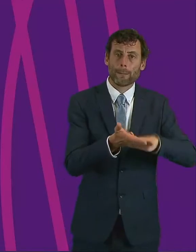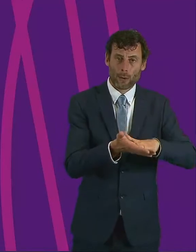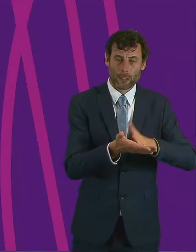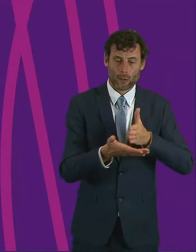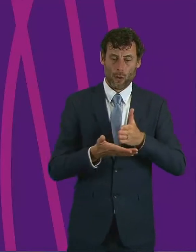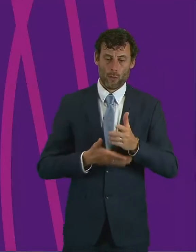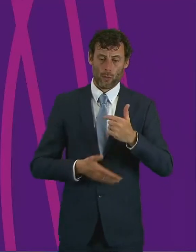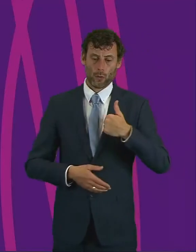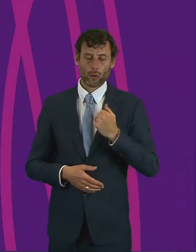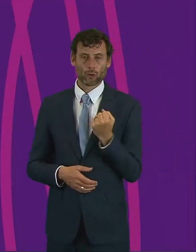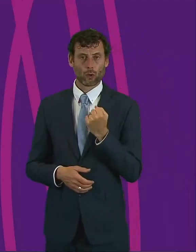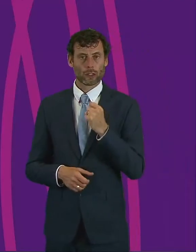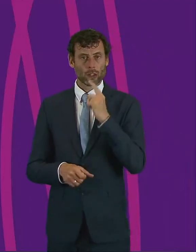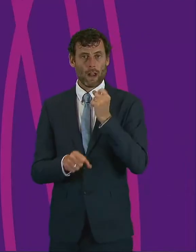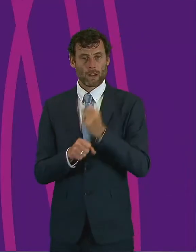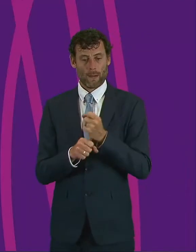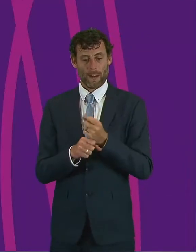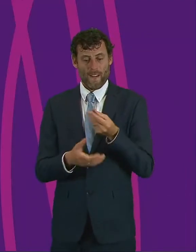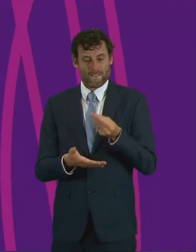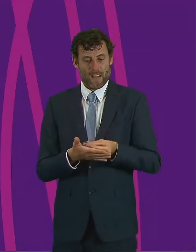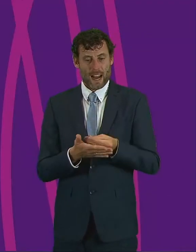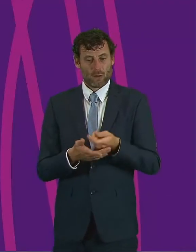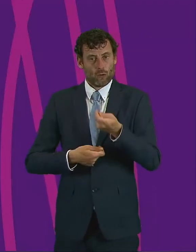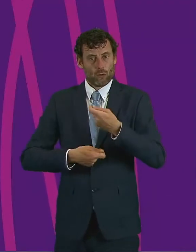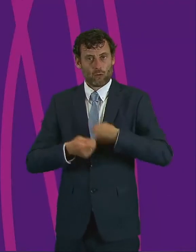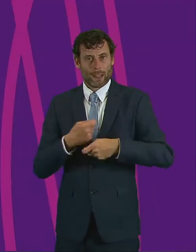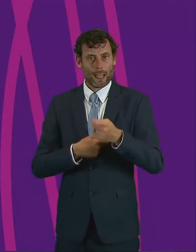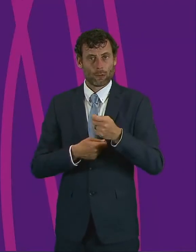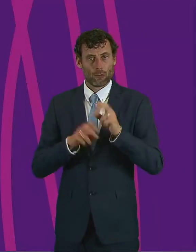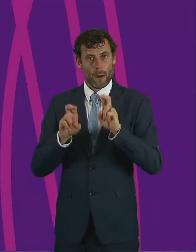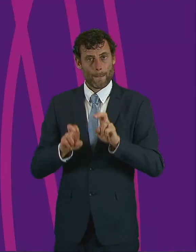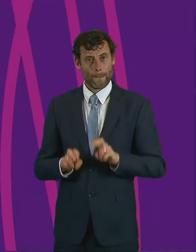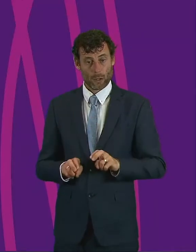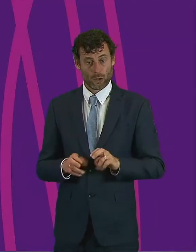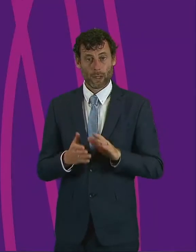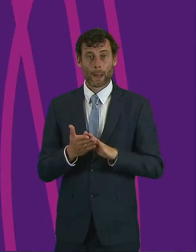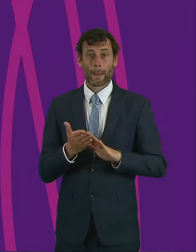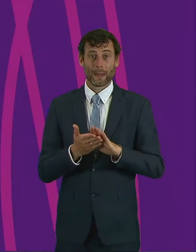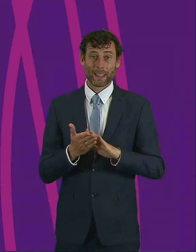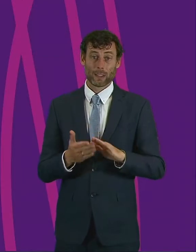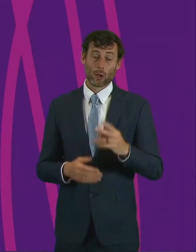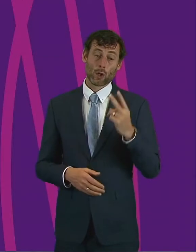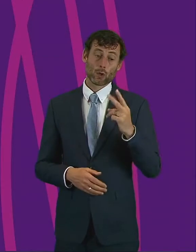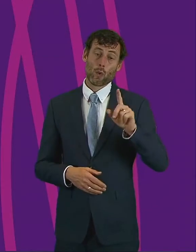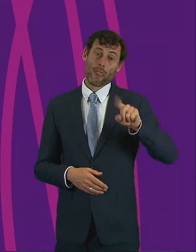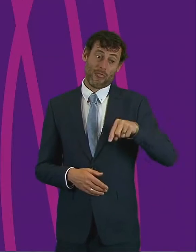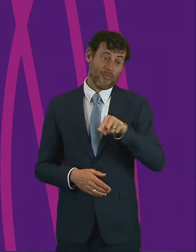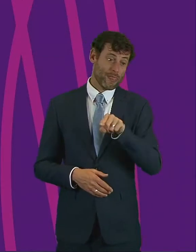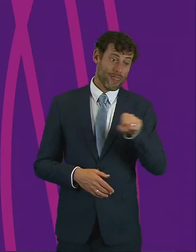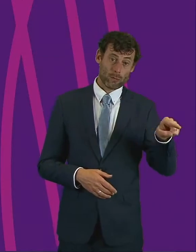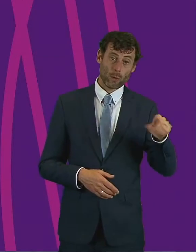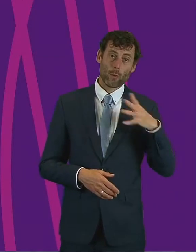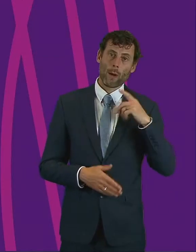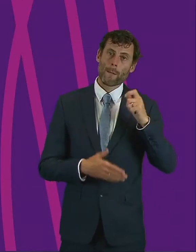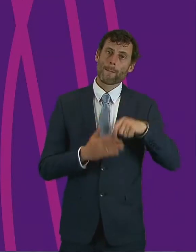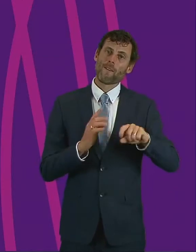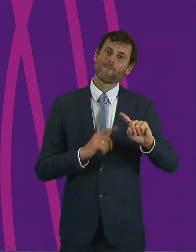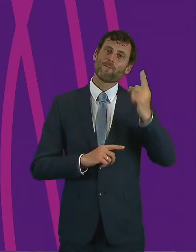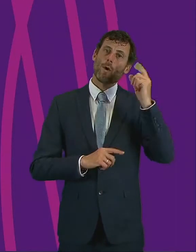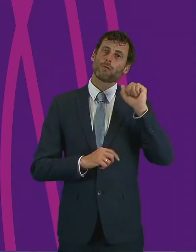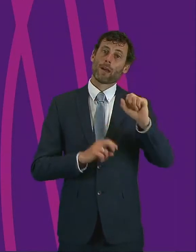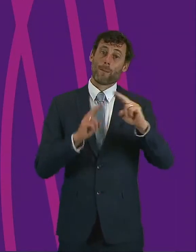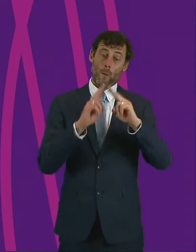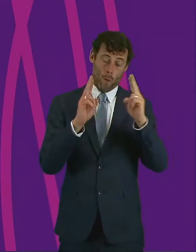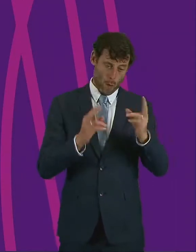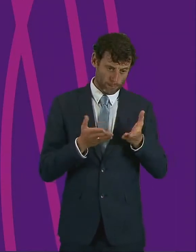financial transactions budget. That will support an estimated additional 2,000 first-time buyer purchases and lifts the total funding for